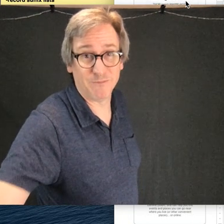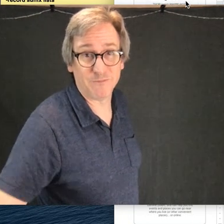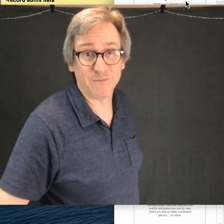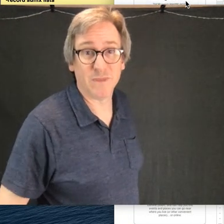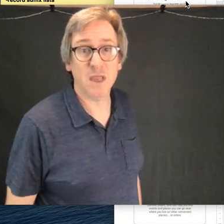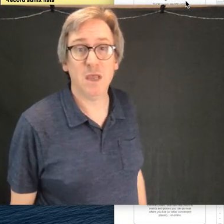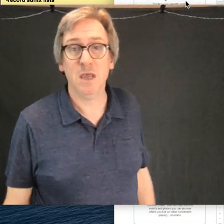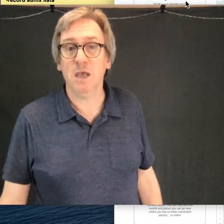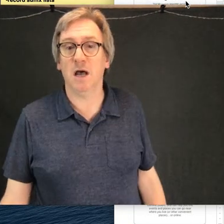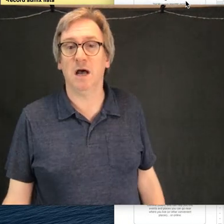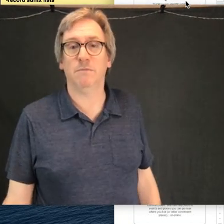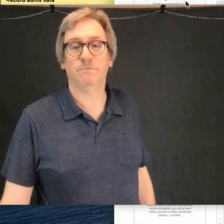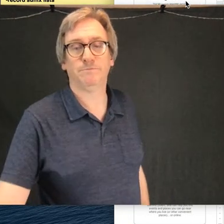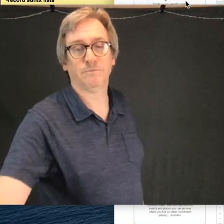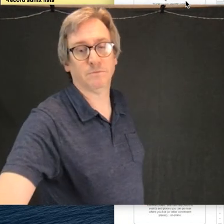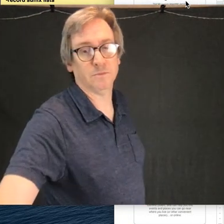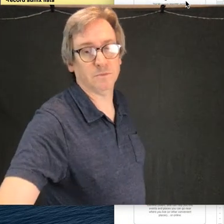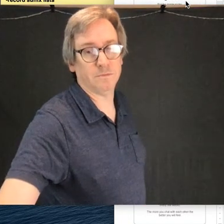lab.